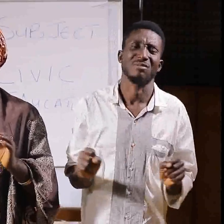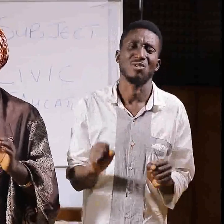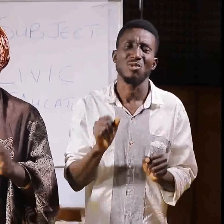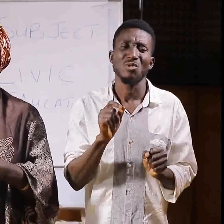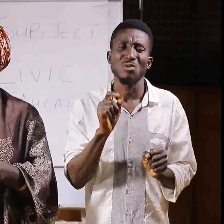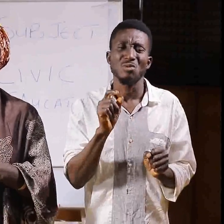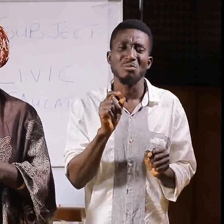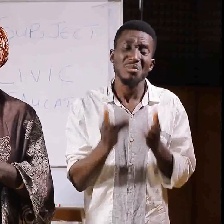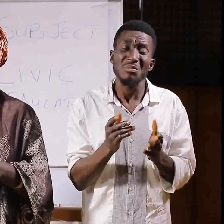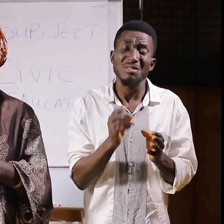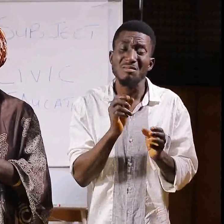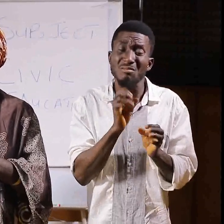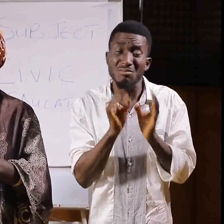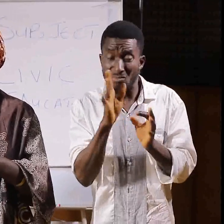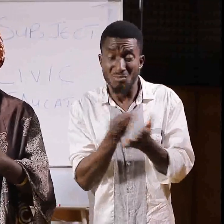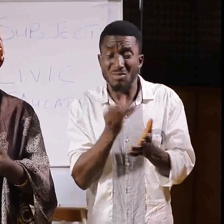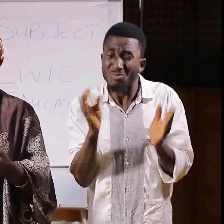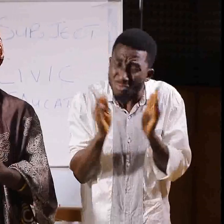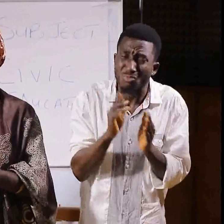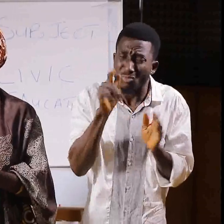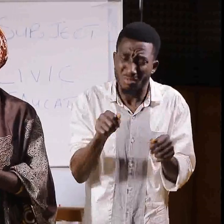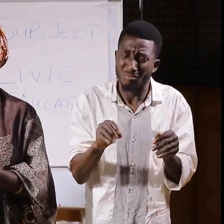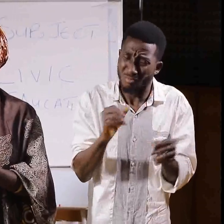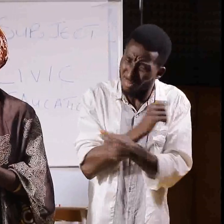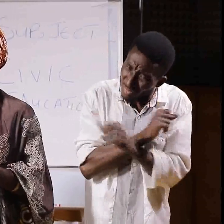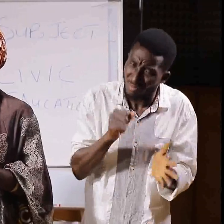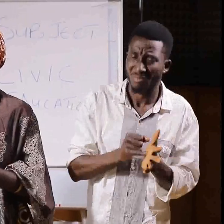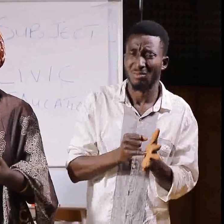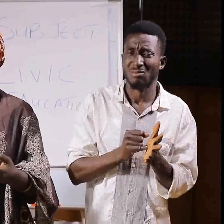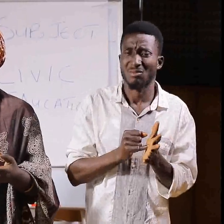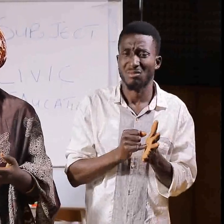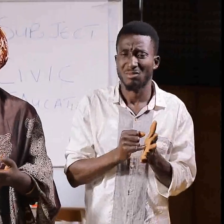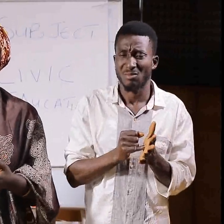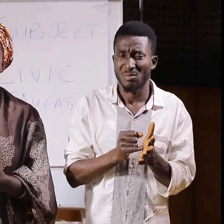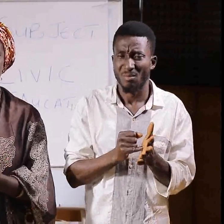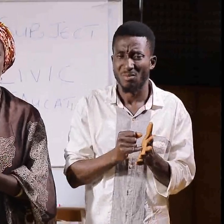matter how little it is. You can discipline yourself,